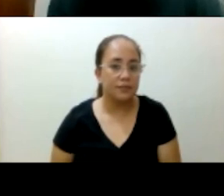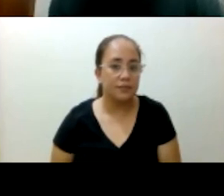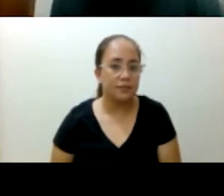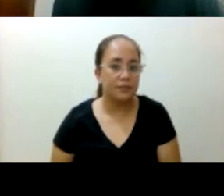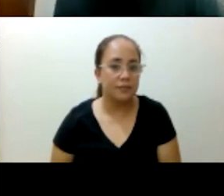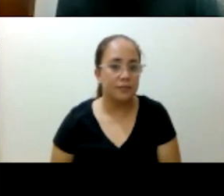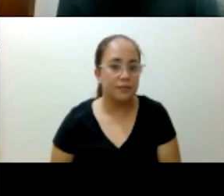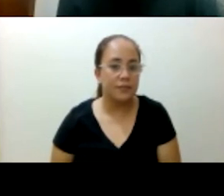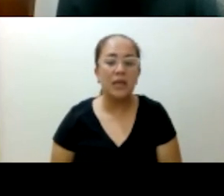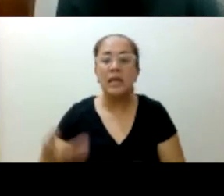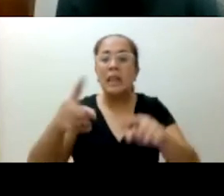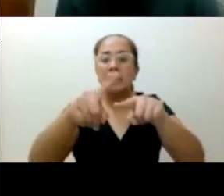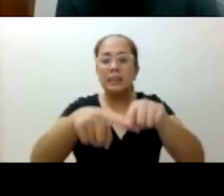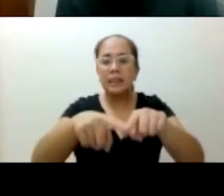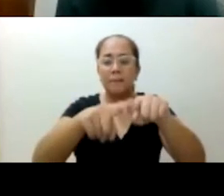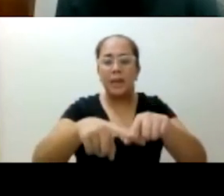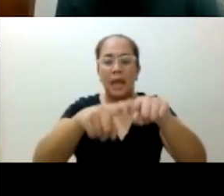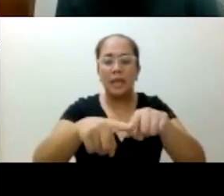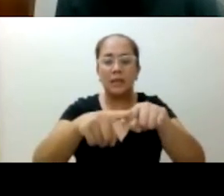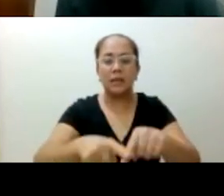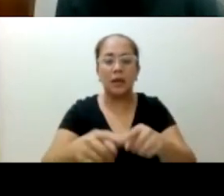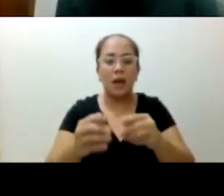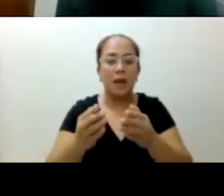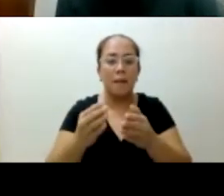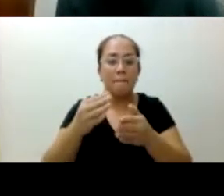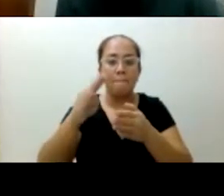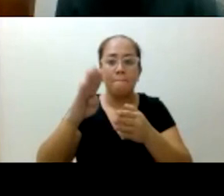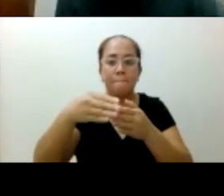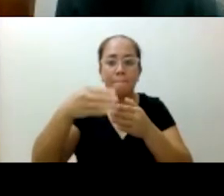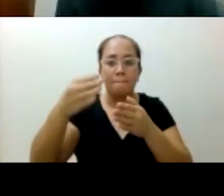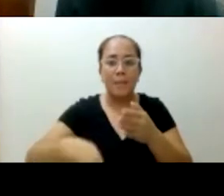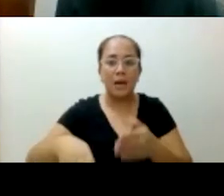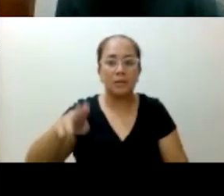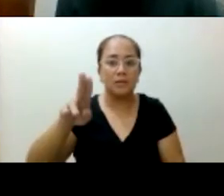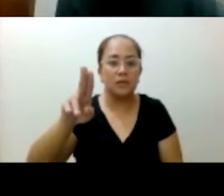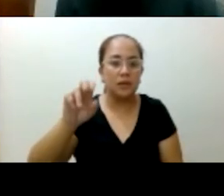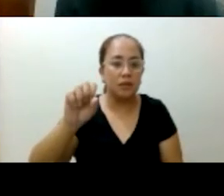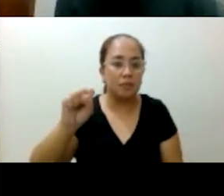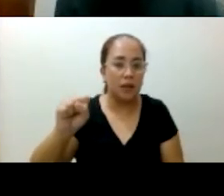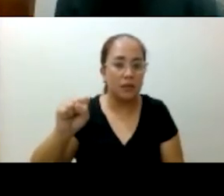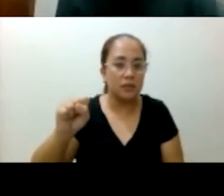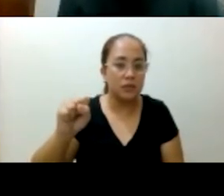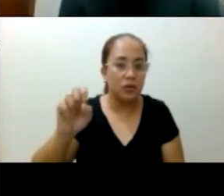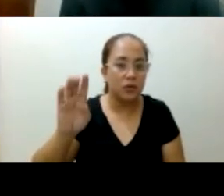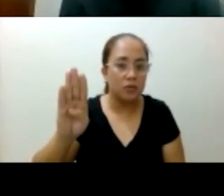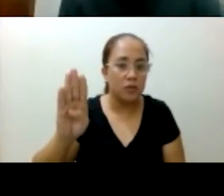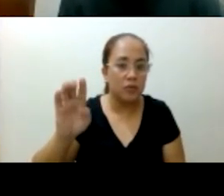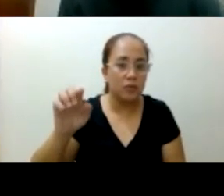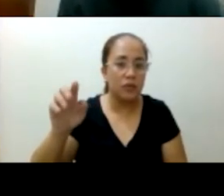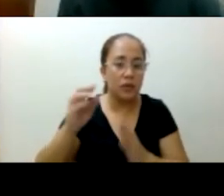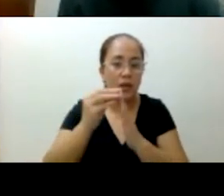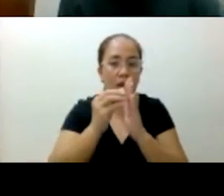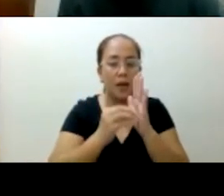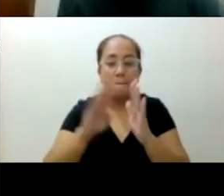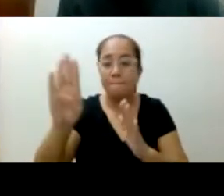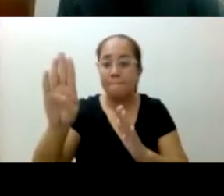It depends on whether you take bus as having a B or a B with a dot hand shape. If you take it with a B